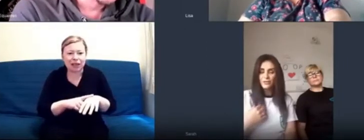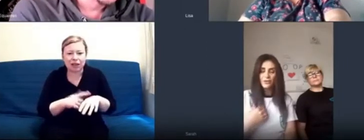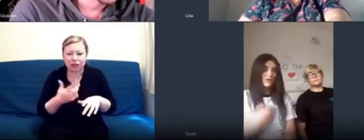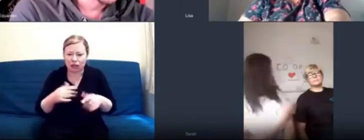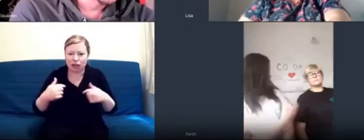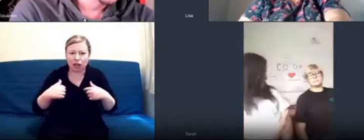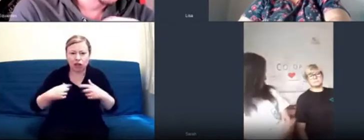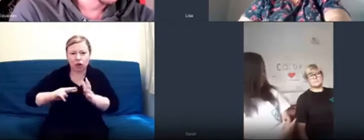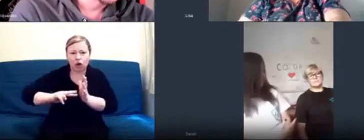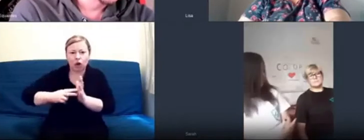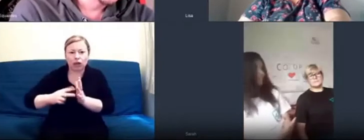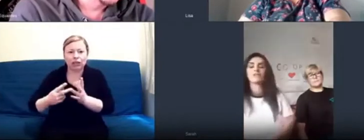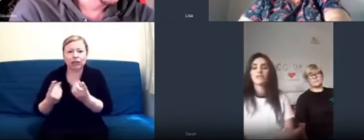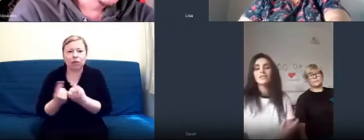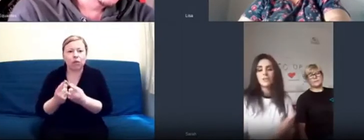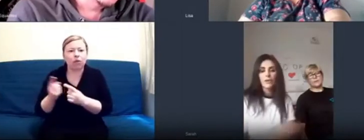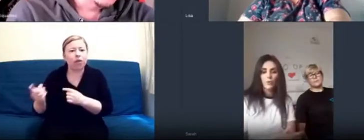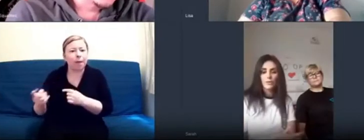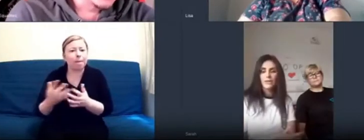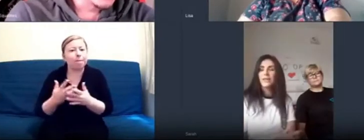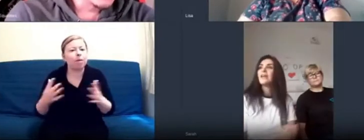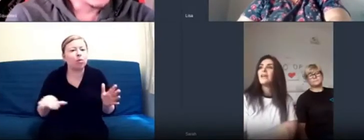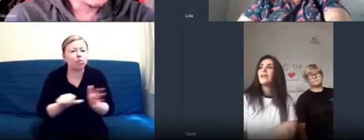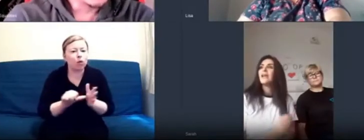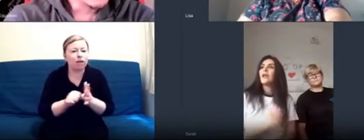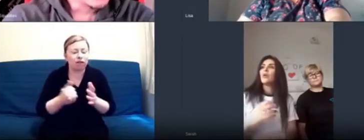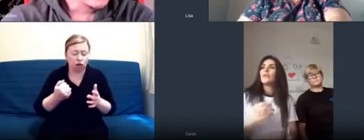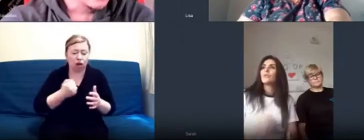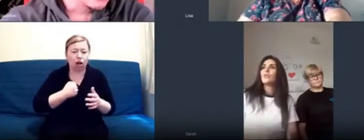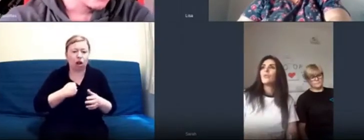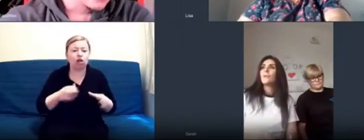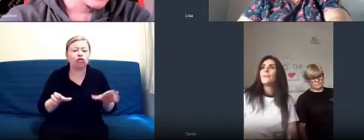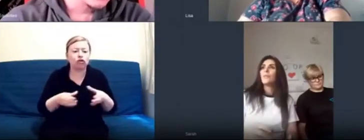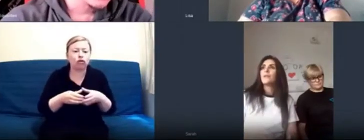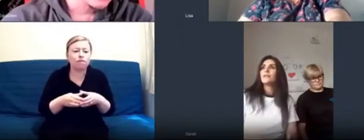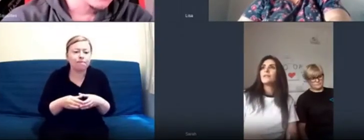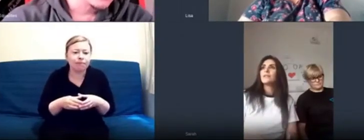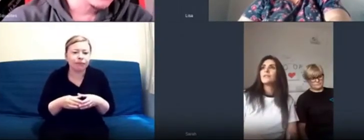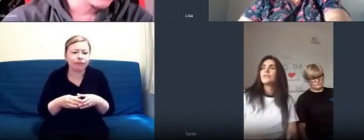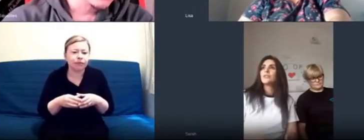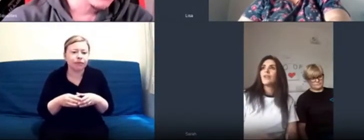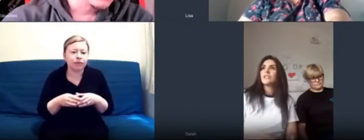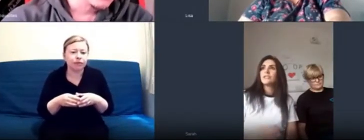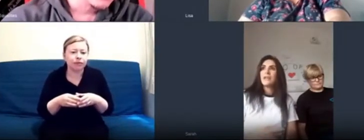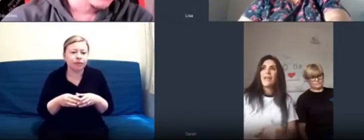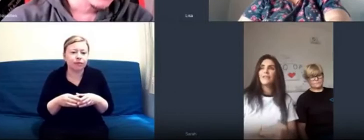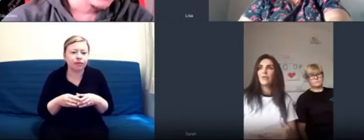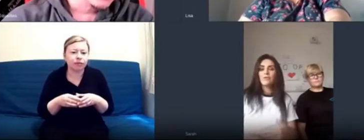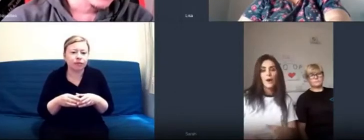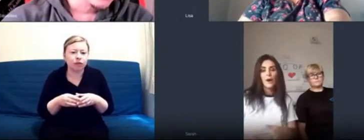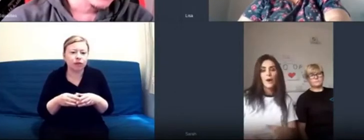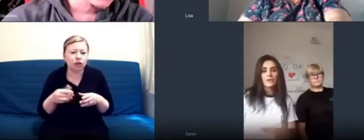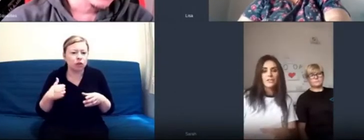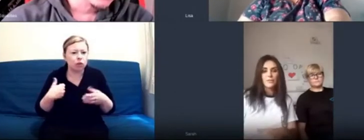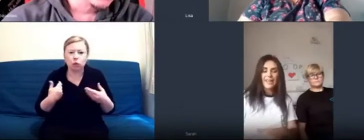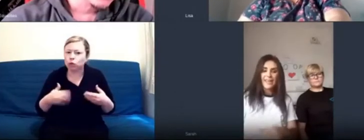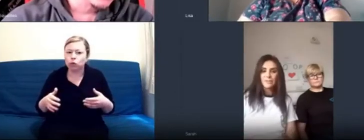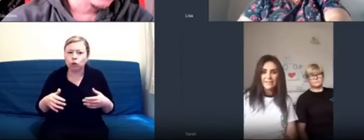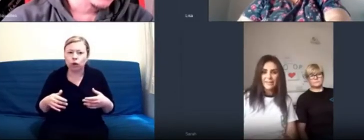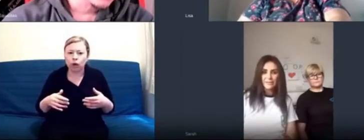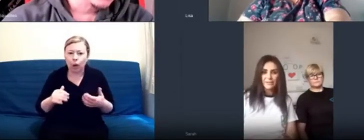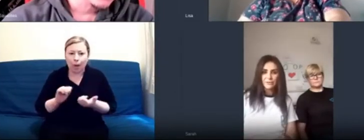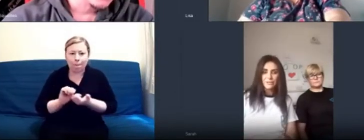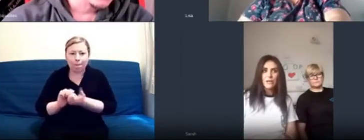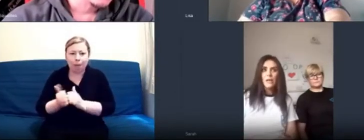biggest hindrance for ourselves as a group, and we've discussed it quite openly, we don't want to rush into any form of partnership